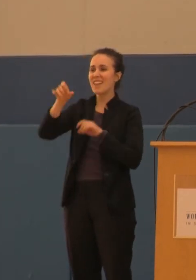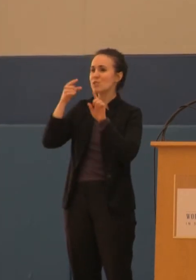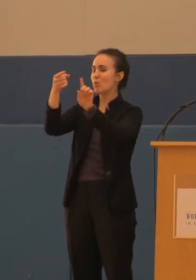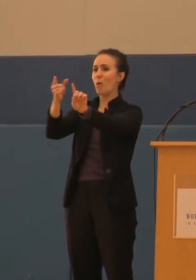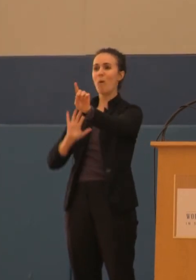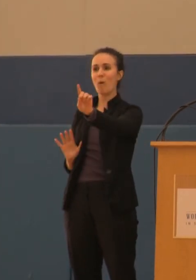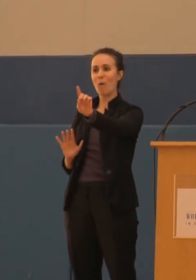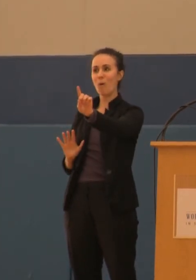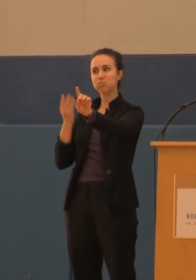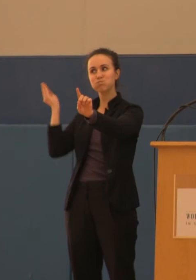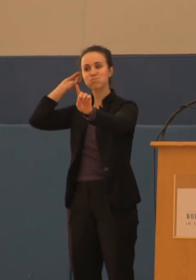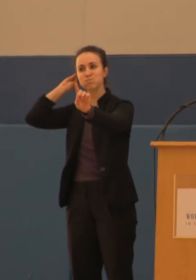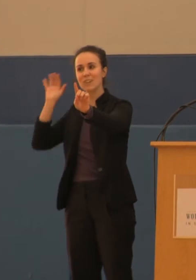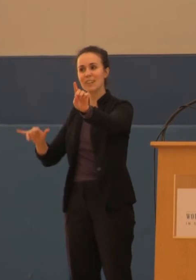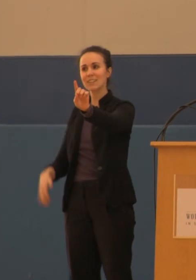not forget that.